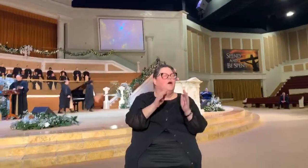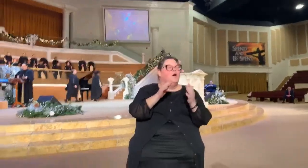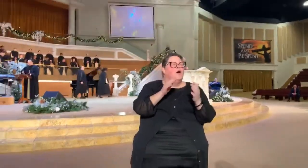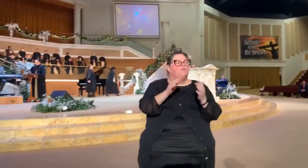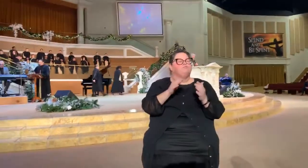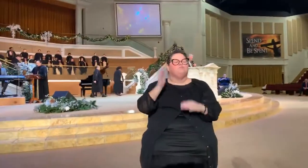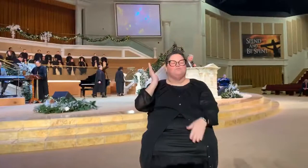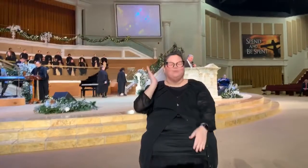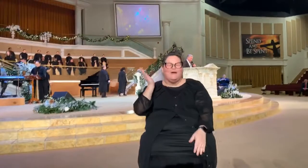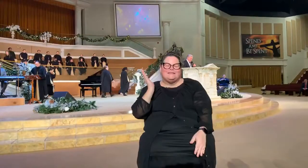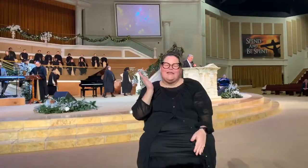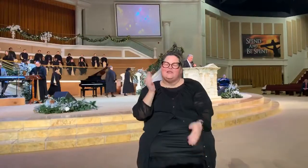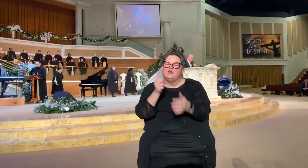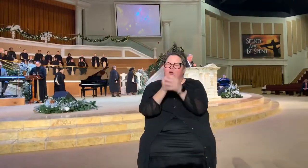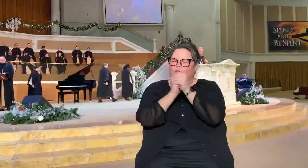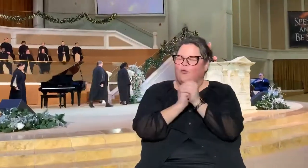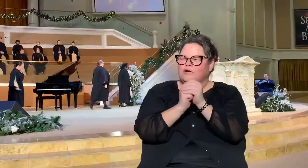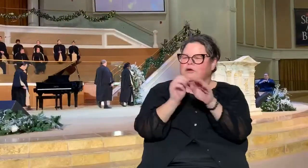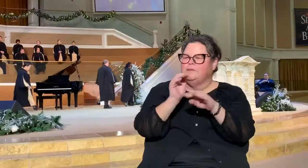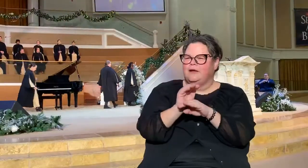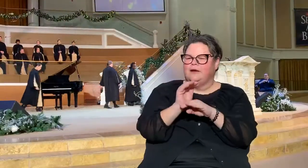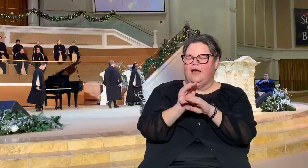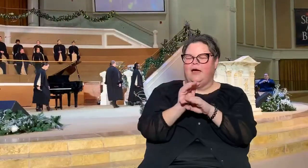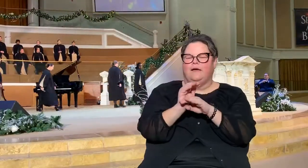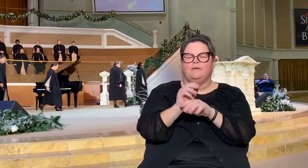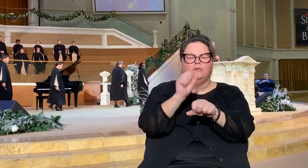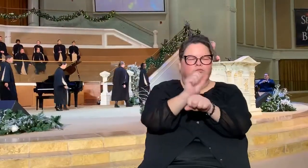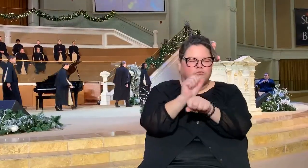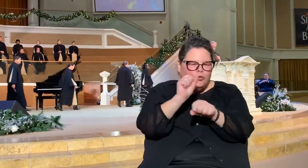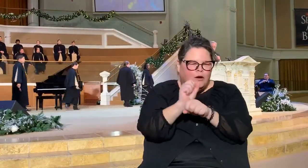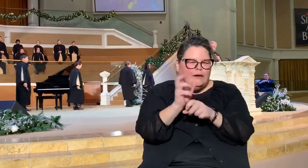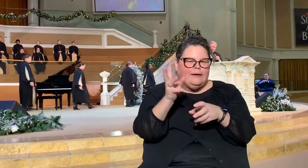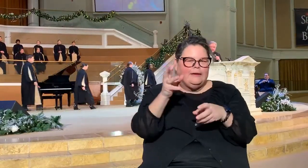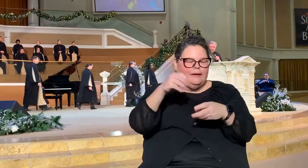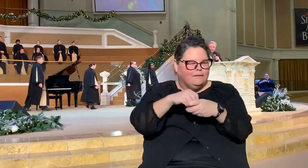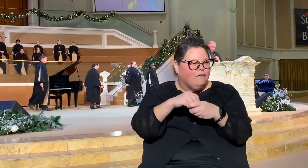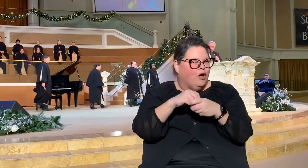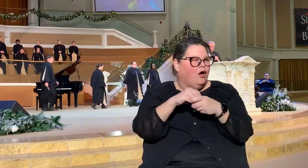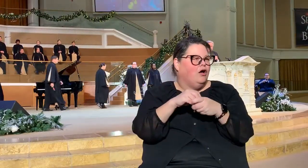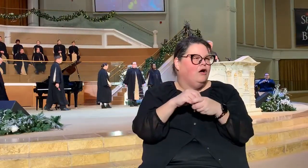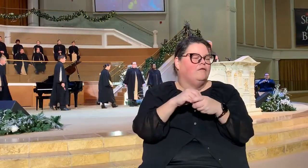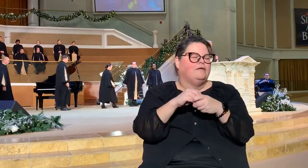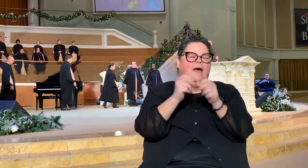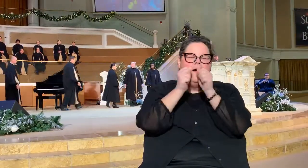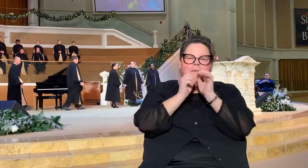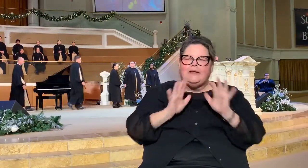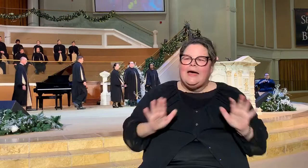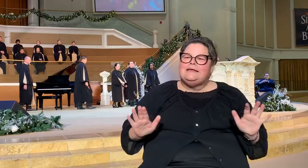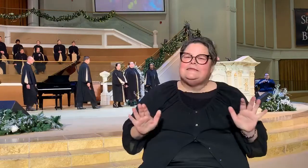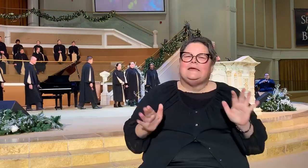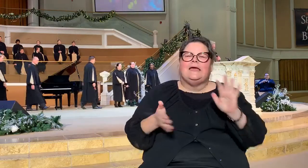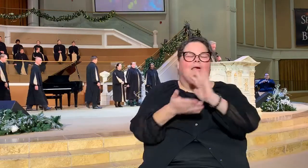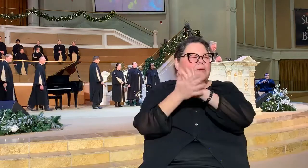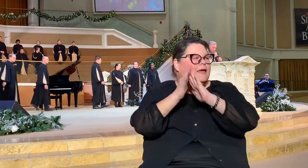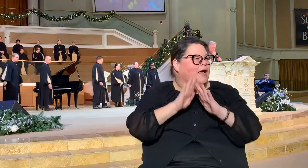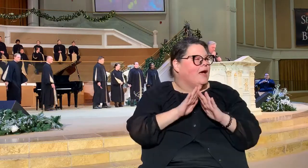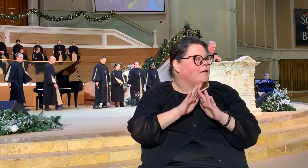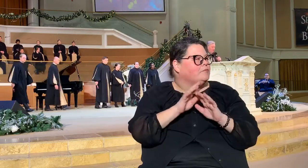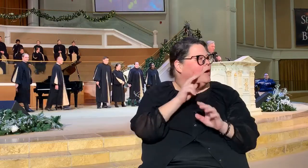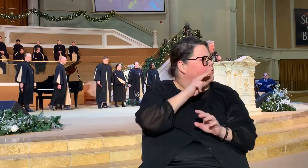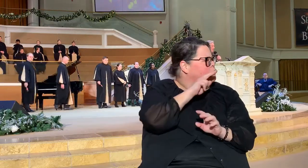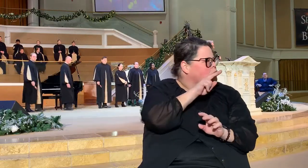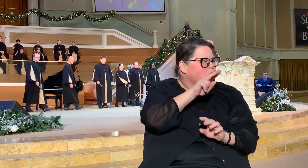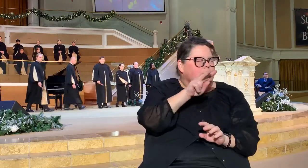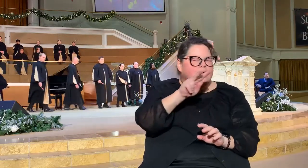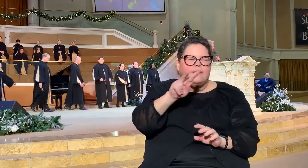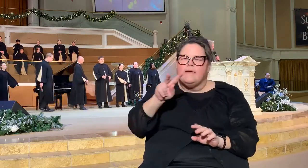for the work that goes into that and the blessing that it is. I look out across the audience